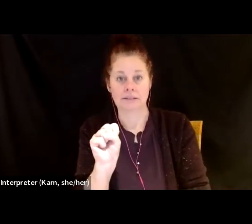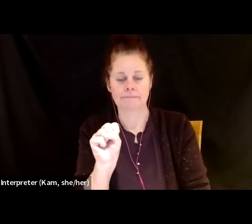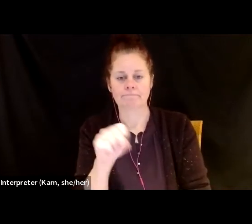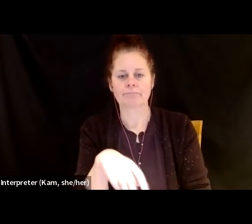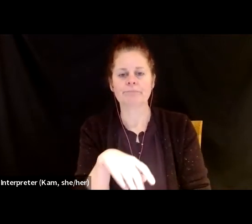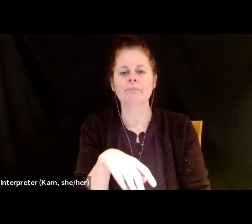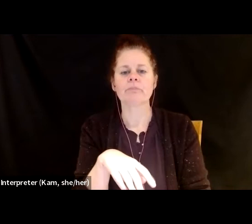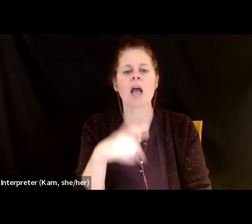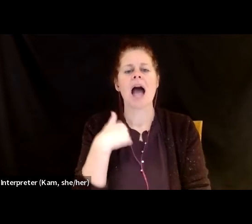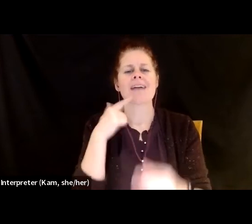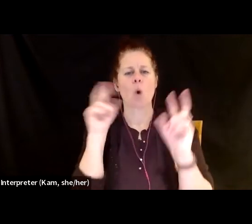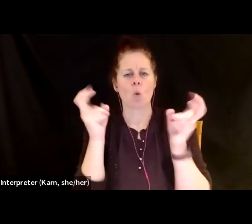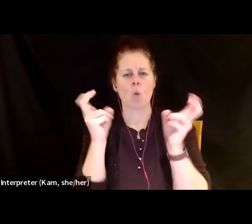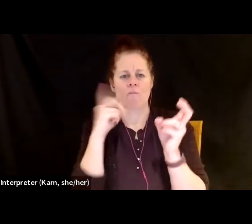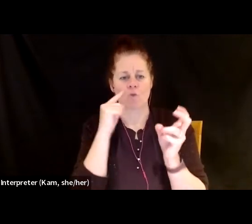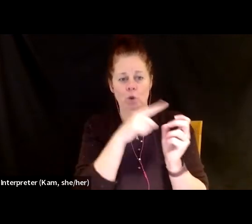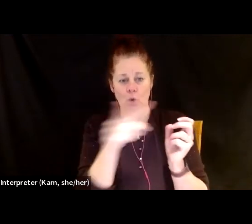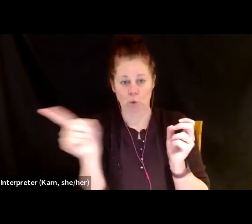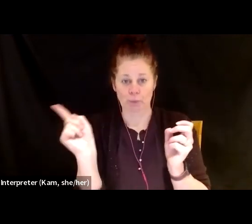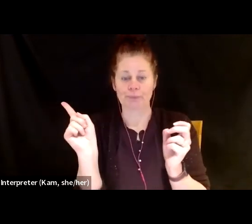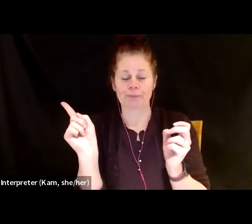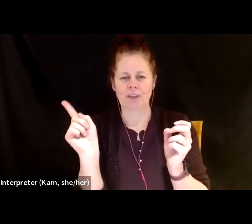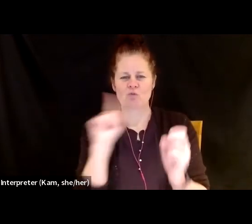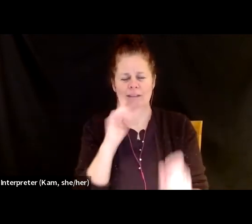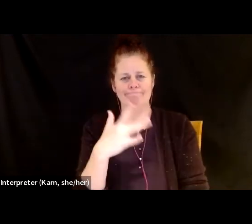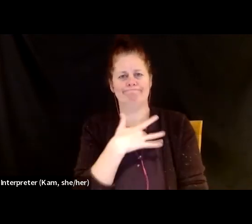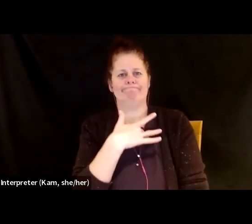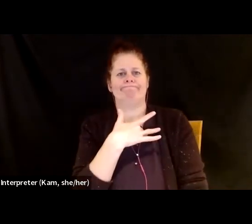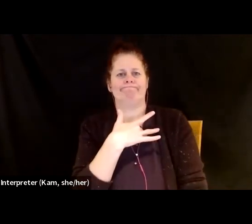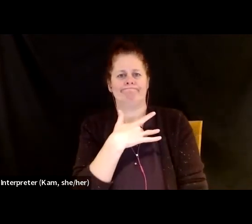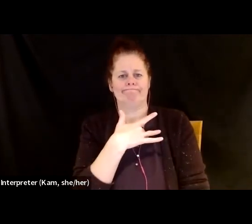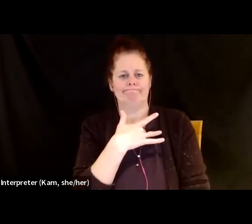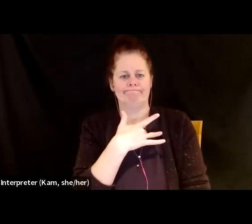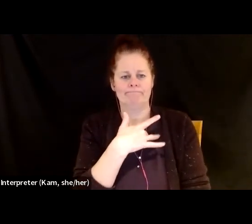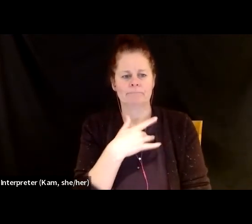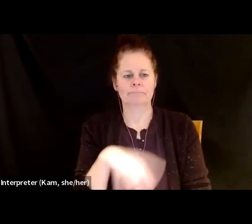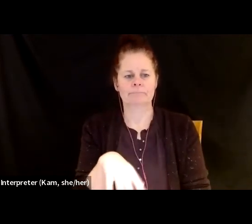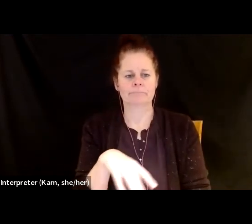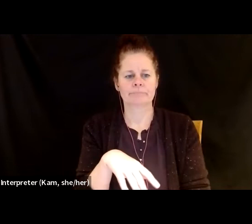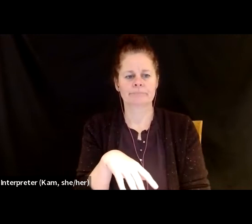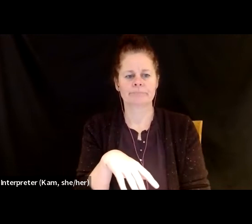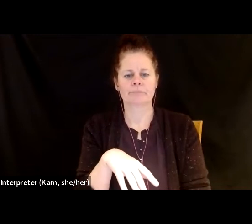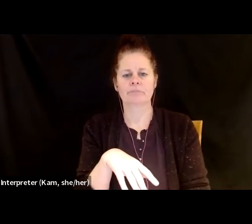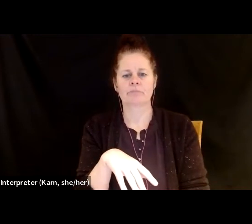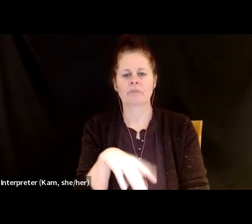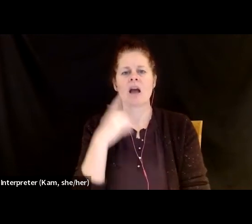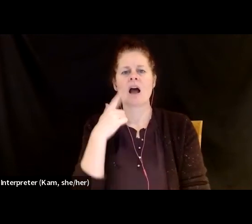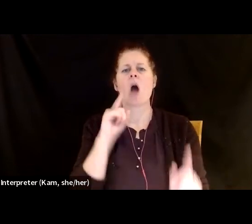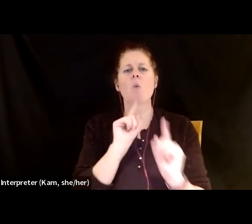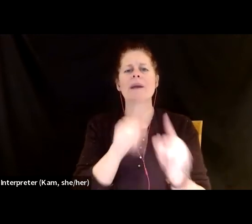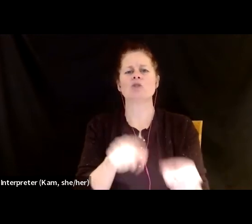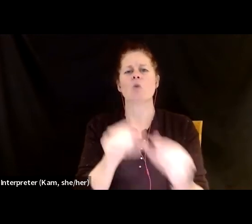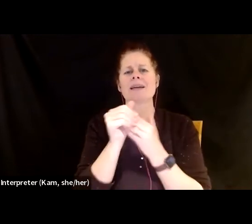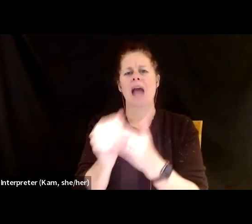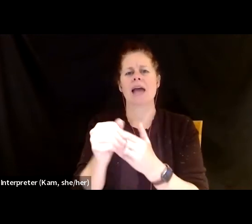with you that really resonated with me as far as like who I feel like I am. So I was at a Guided Pathways summit,